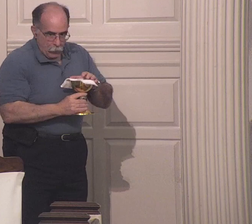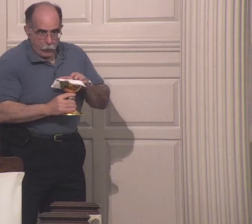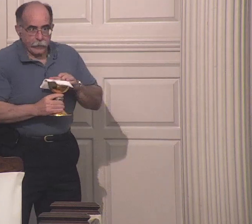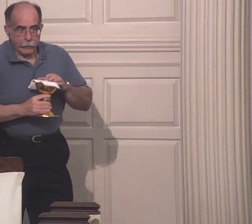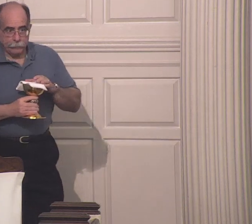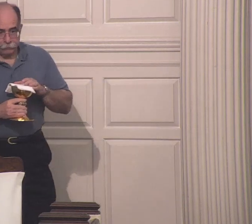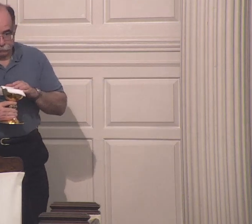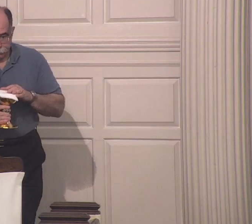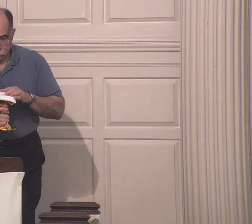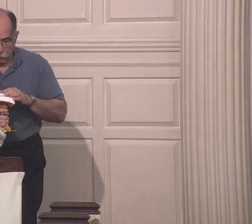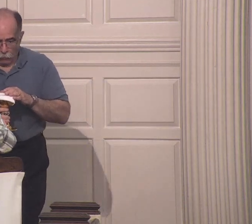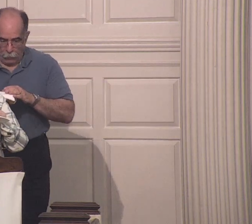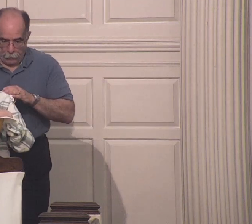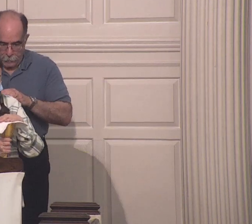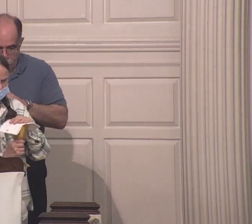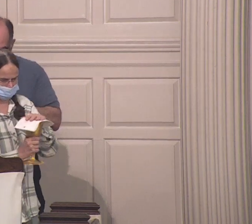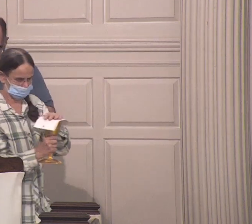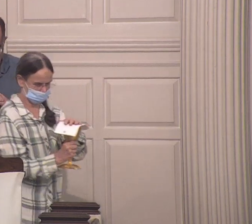nomine